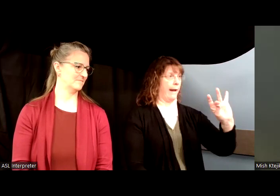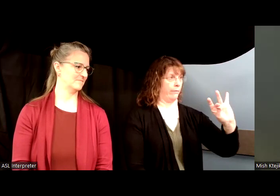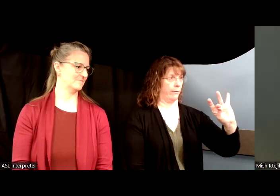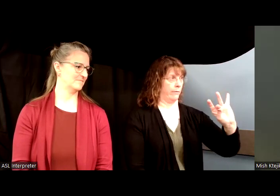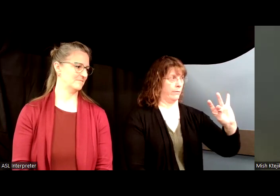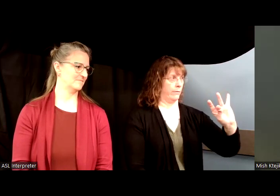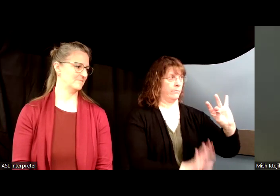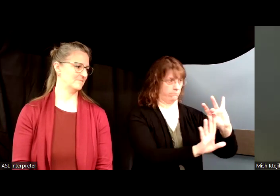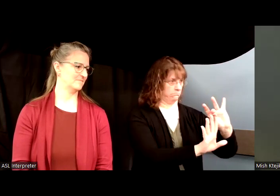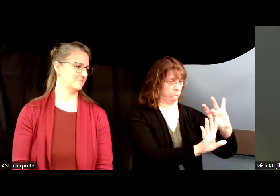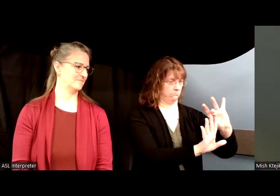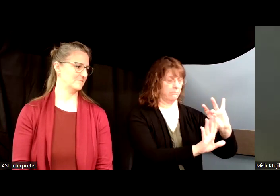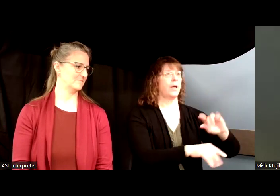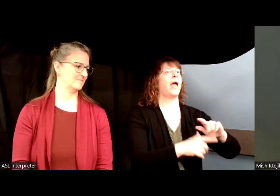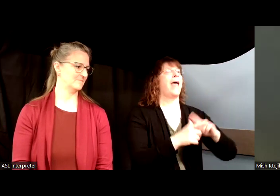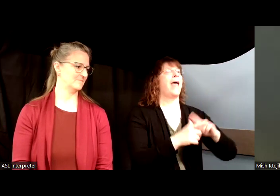have that set up for June 8th.